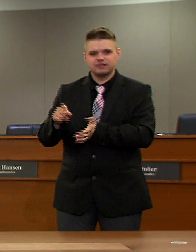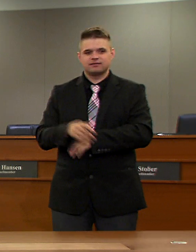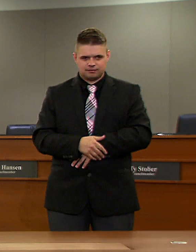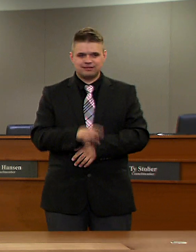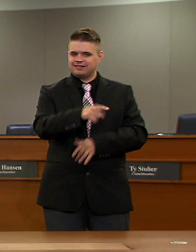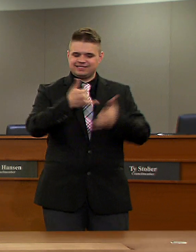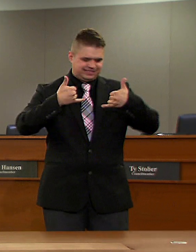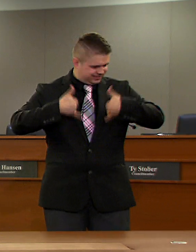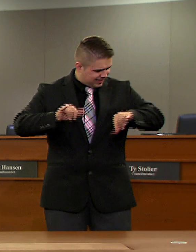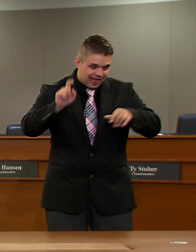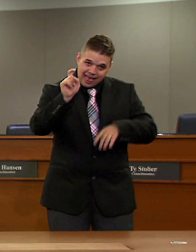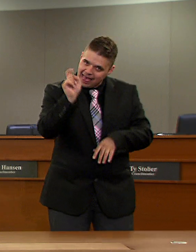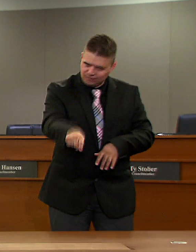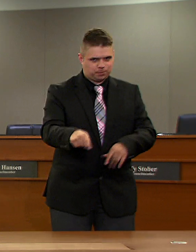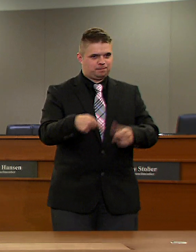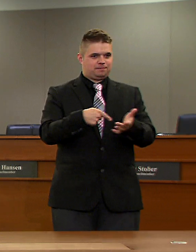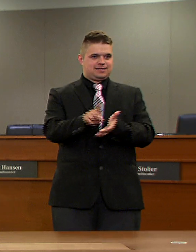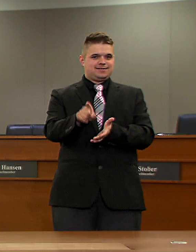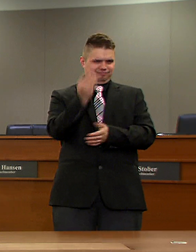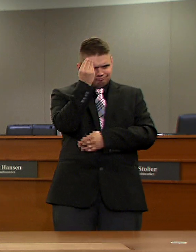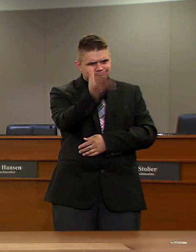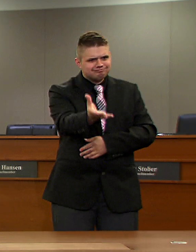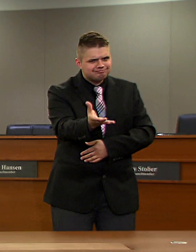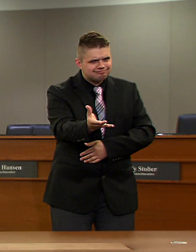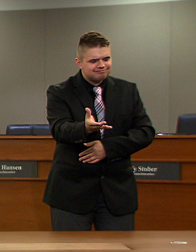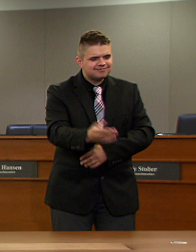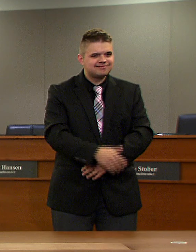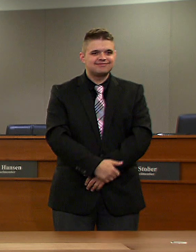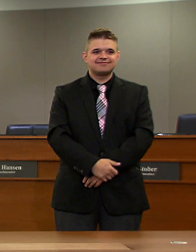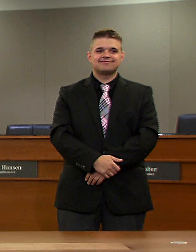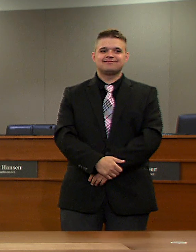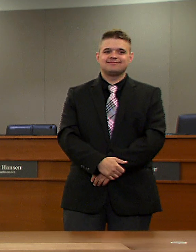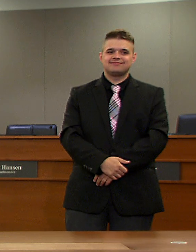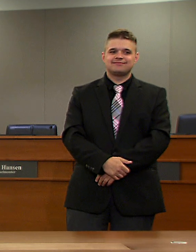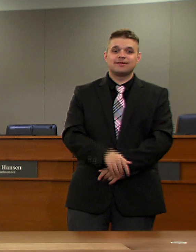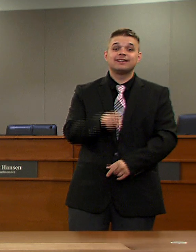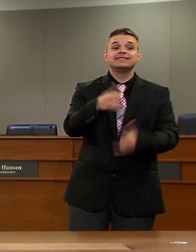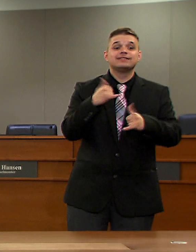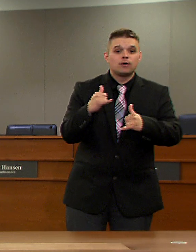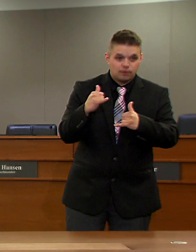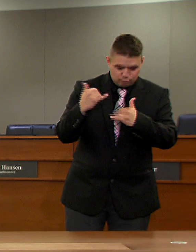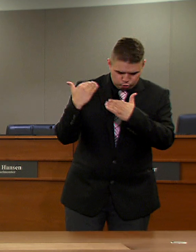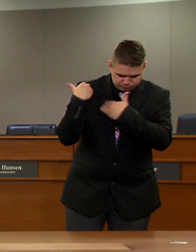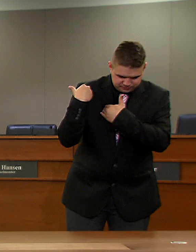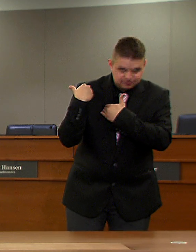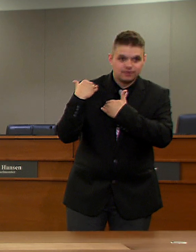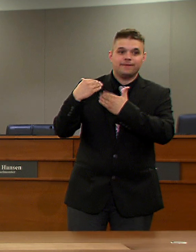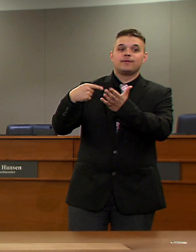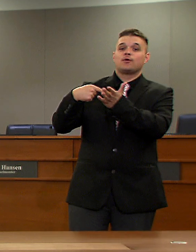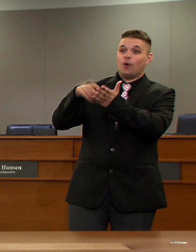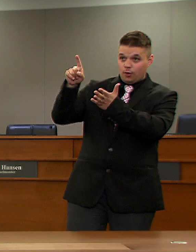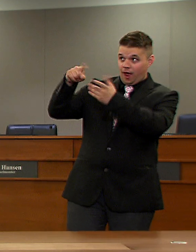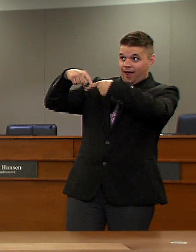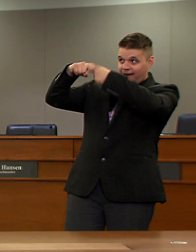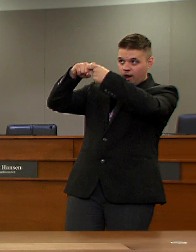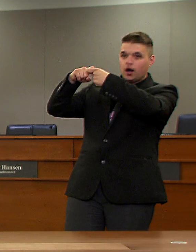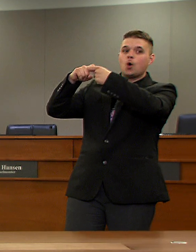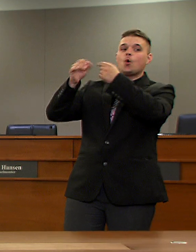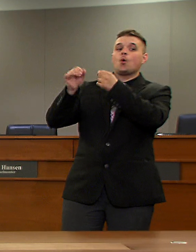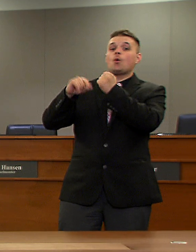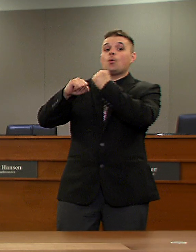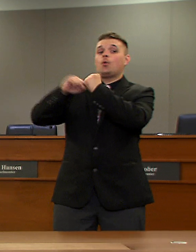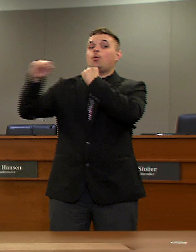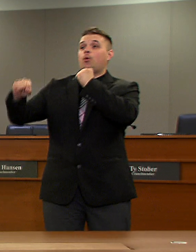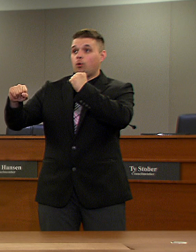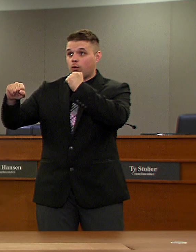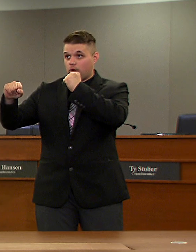obligation to pay your rent, and you will still owe rent after the moratorium ends.